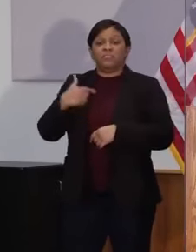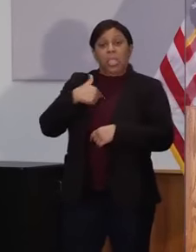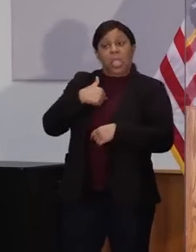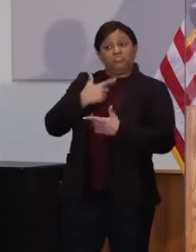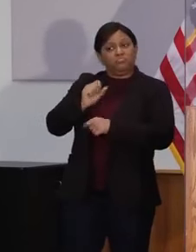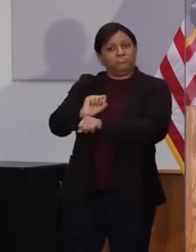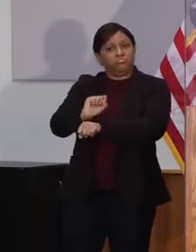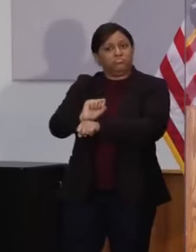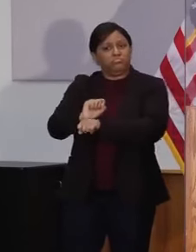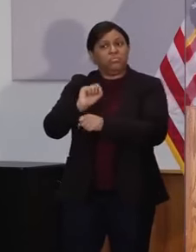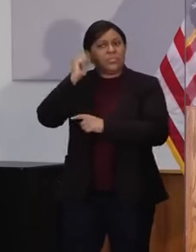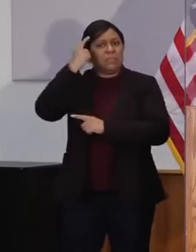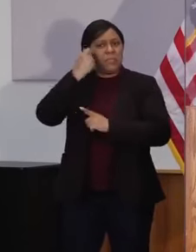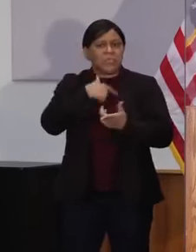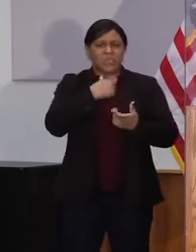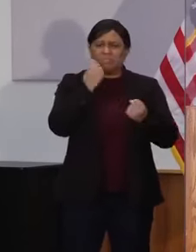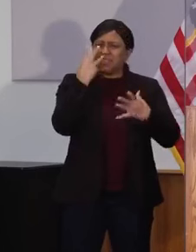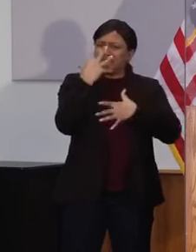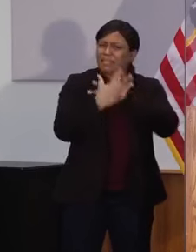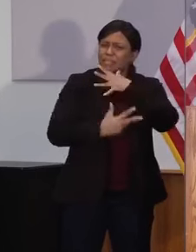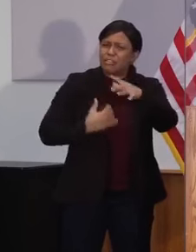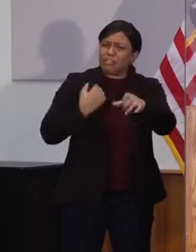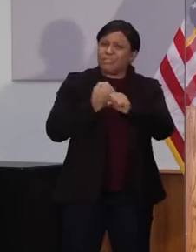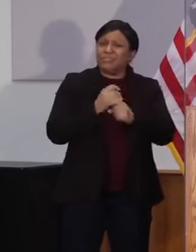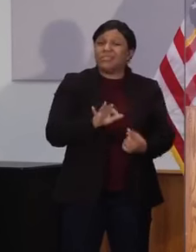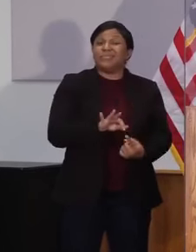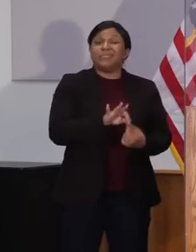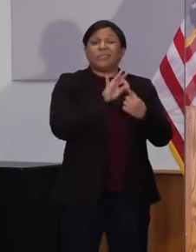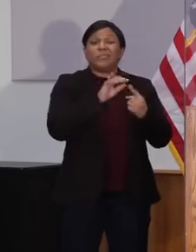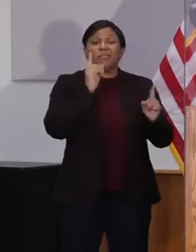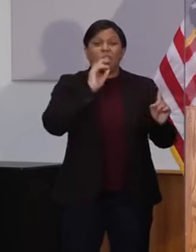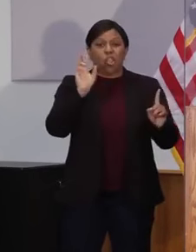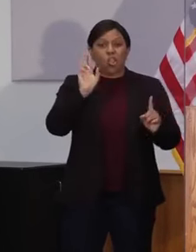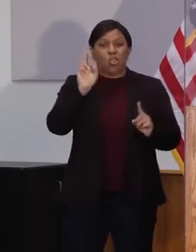with the exceptions of the RNC, Super Bowl, and All-Star games,